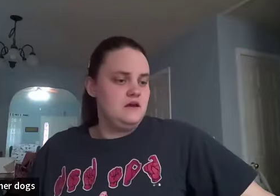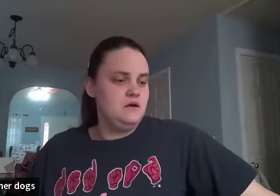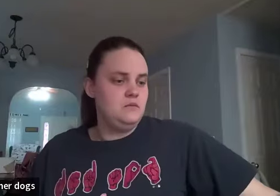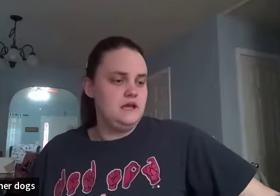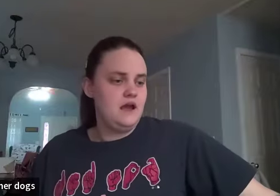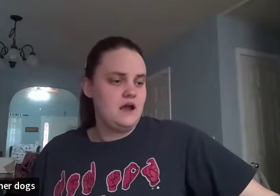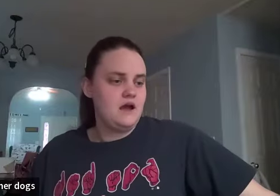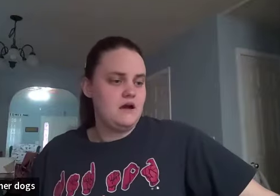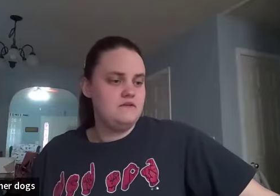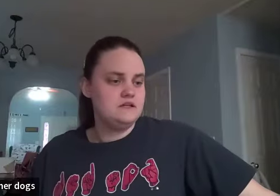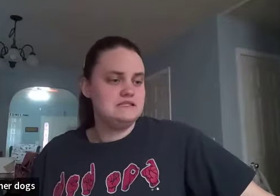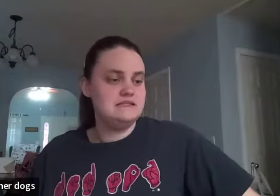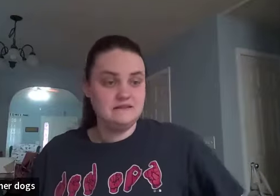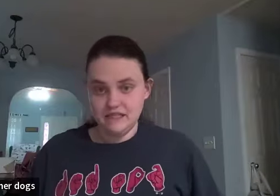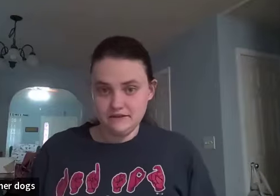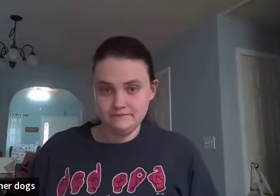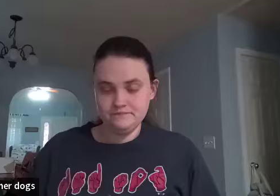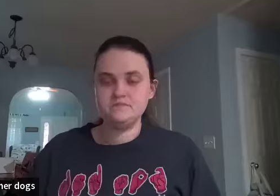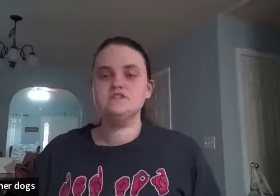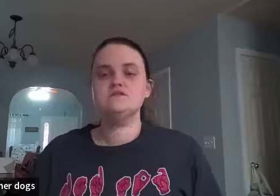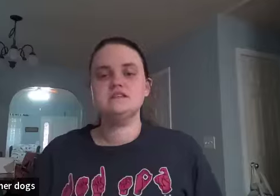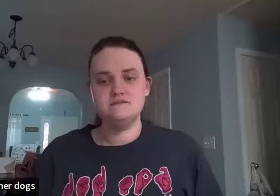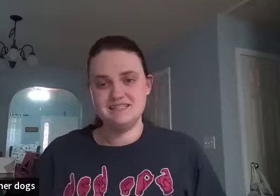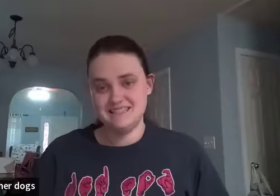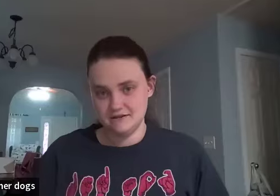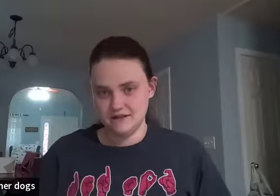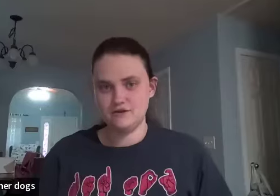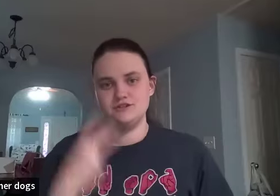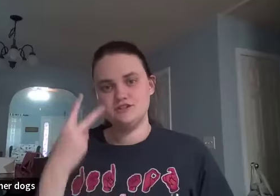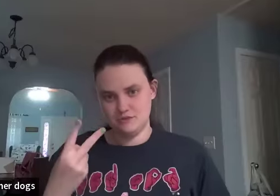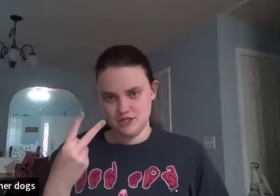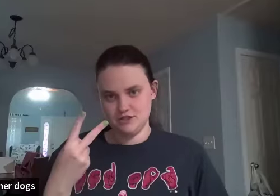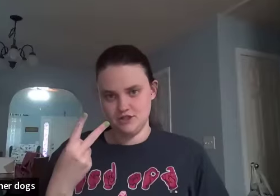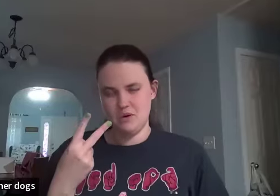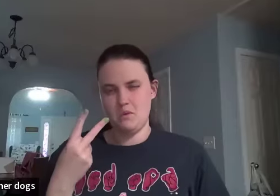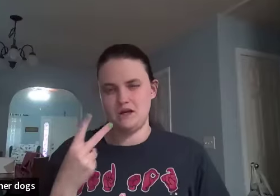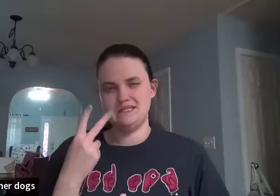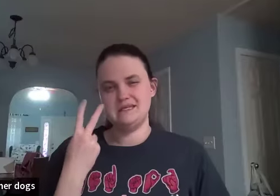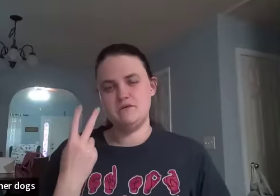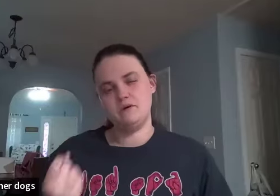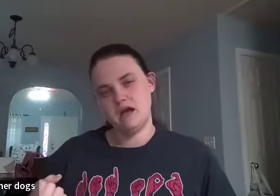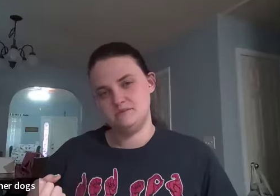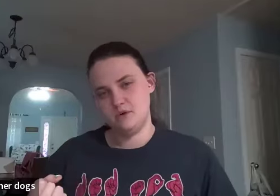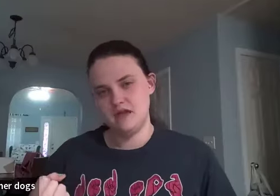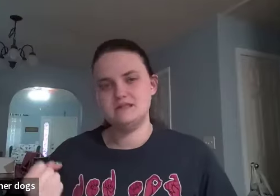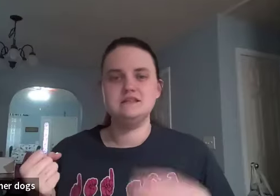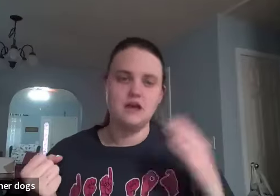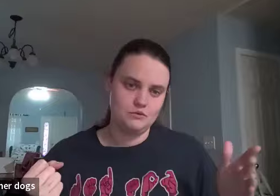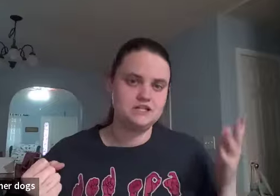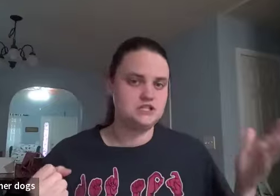Then we have silly. So the sign for silly, there are two ways you can do it. One is it has both hands, the other one is